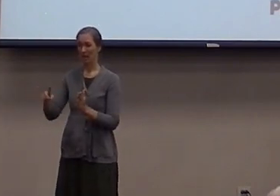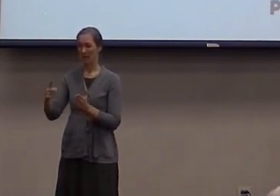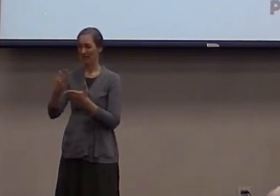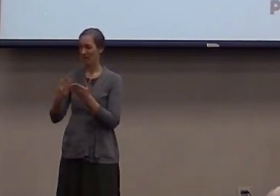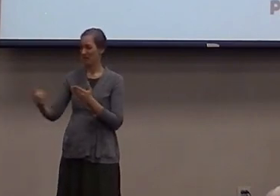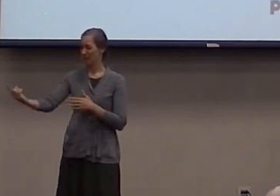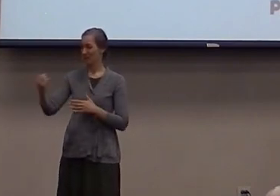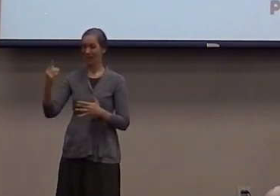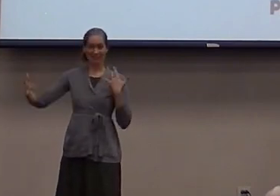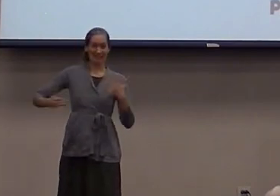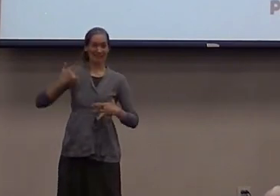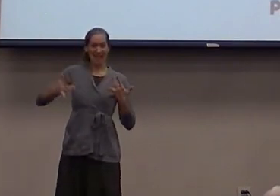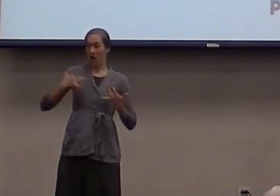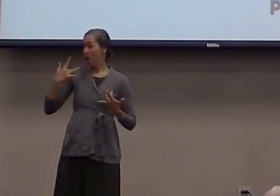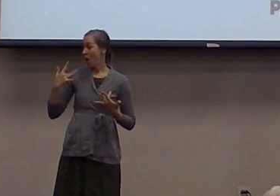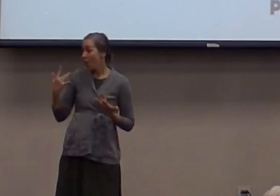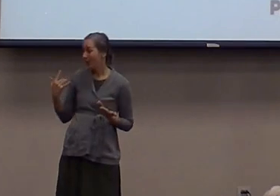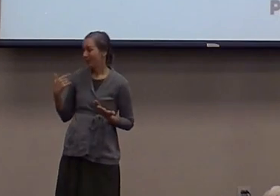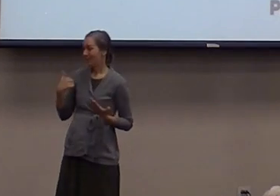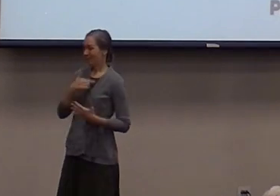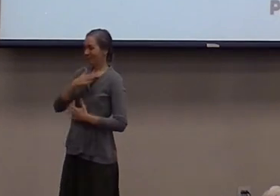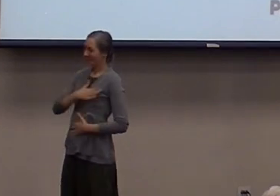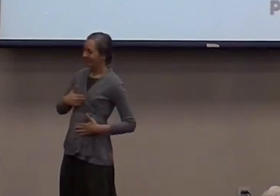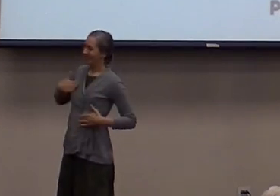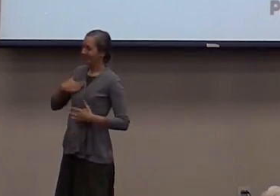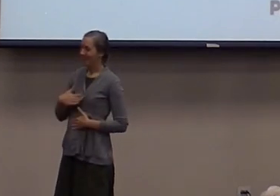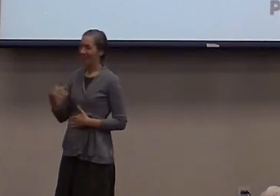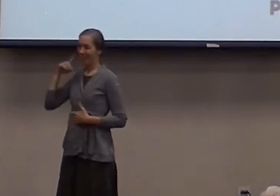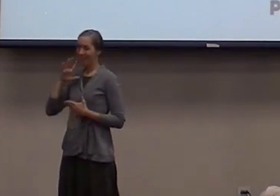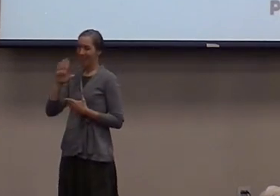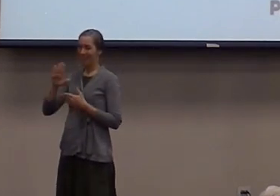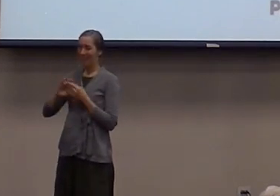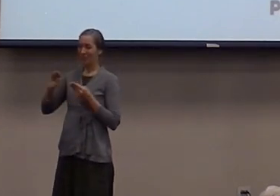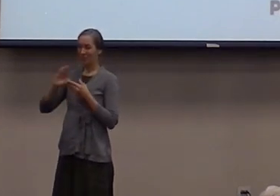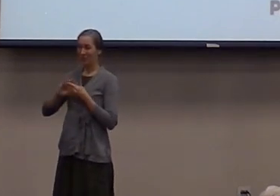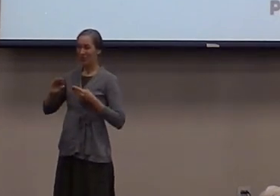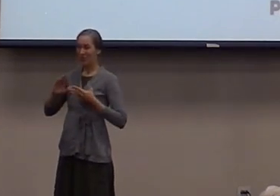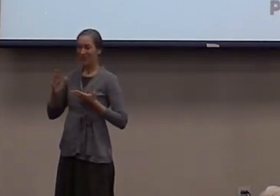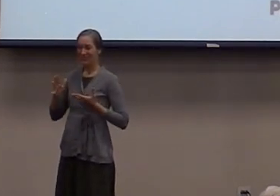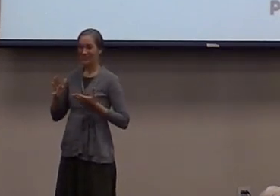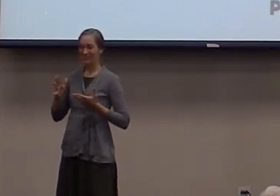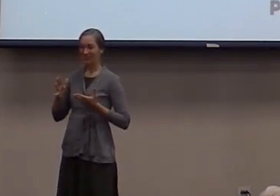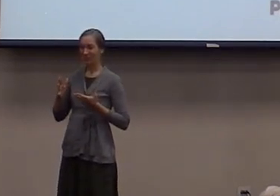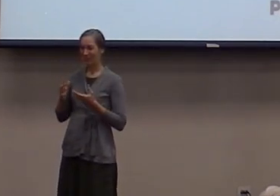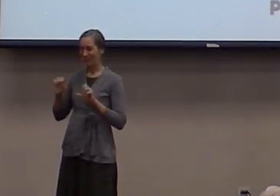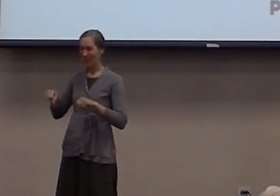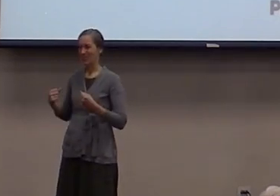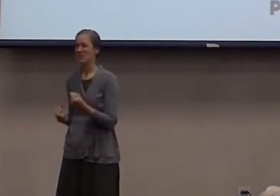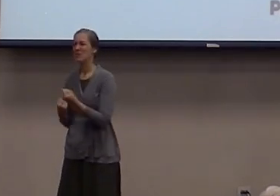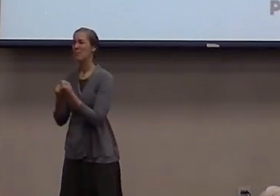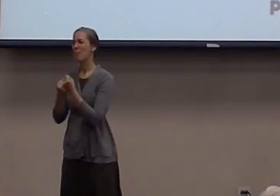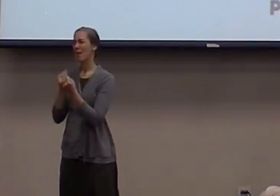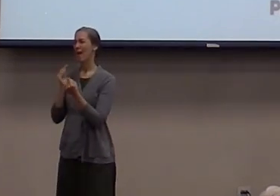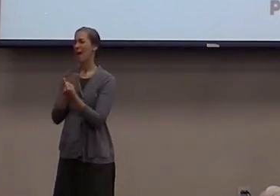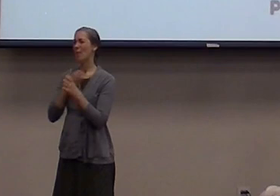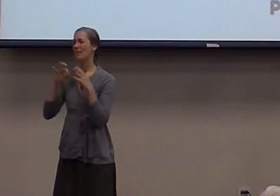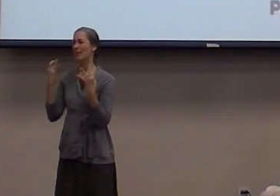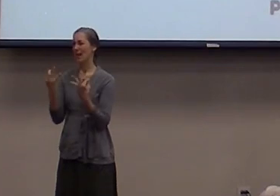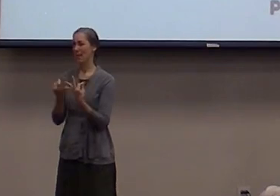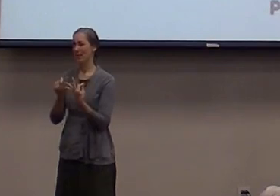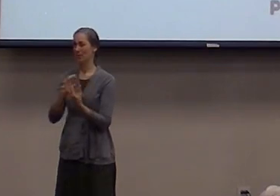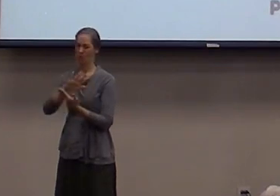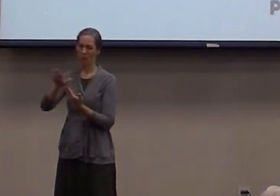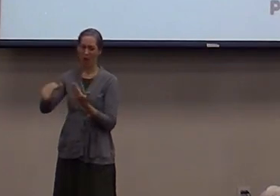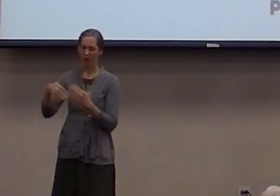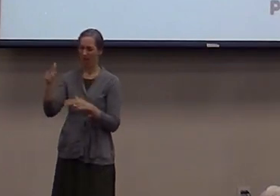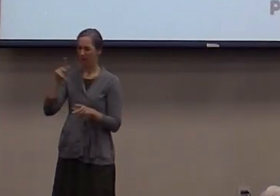back excited and we get the chance to drink in their stories. But we get the chance to be there for our family. All of those